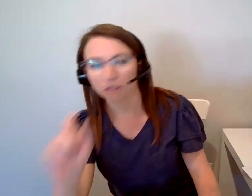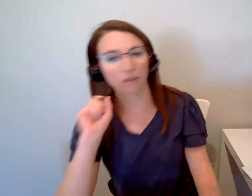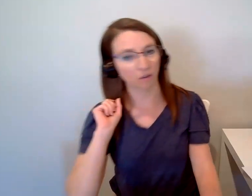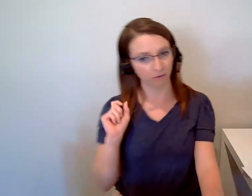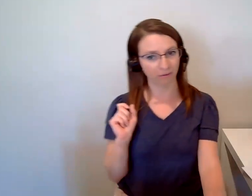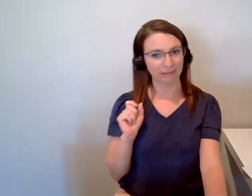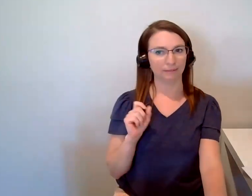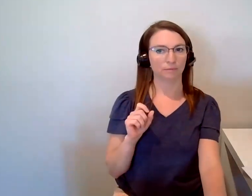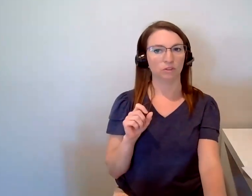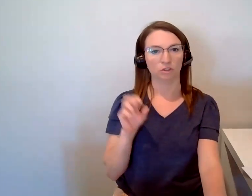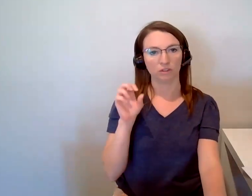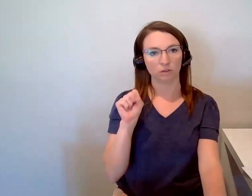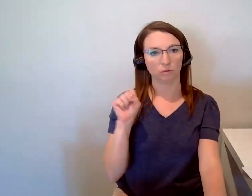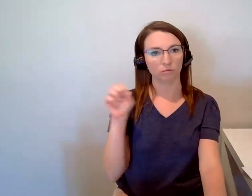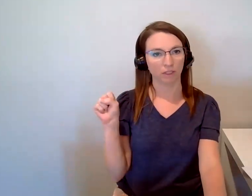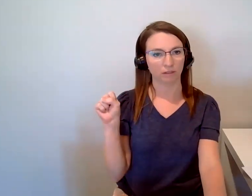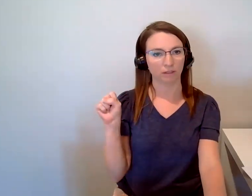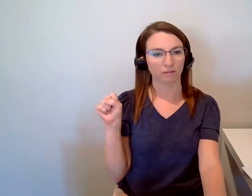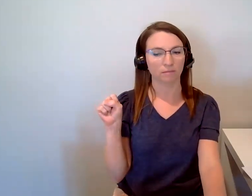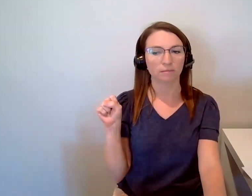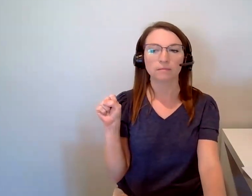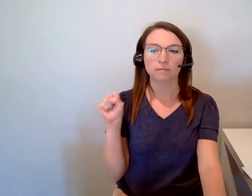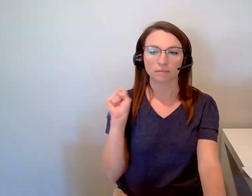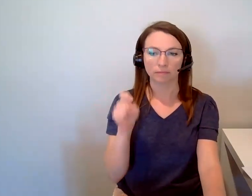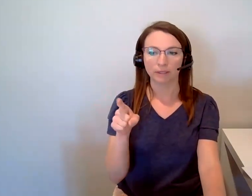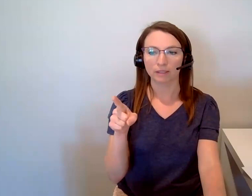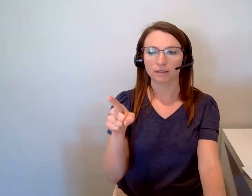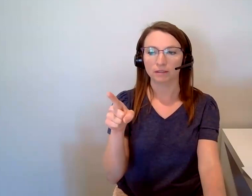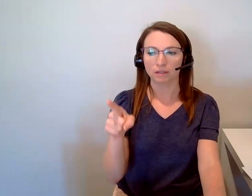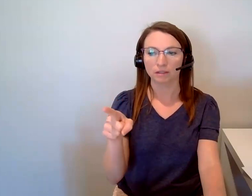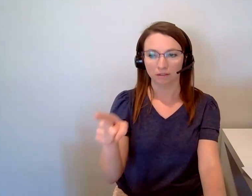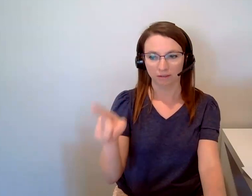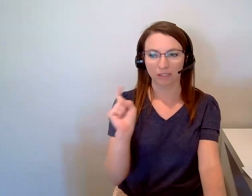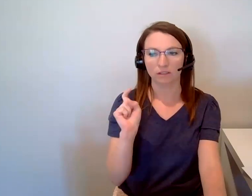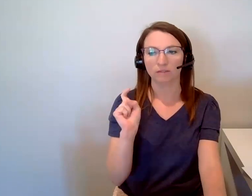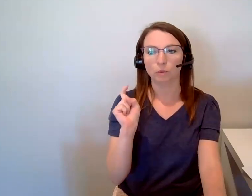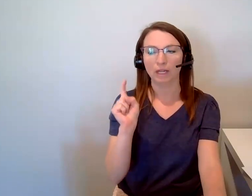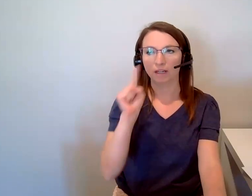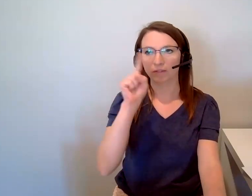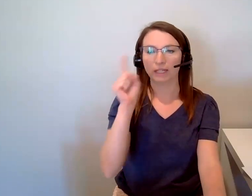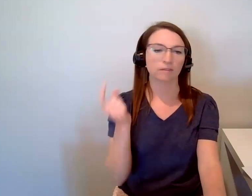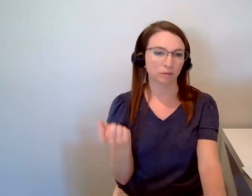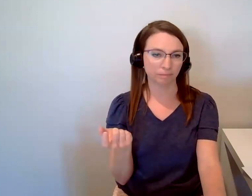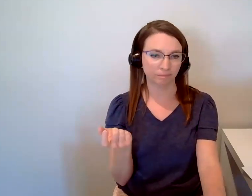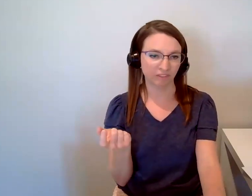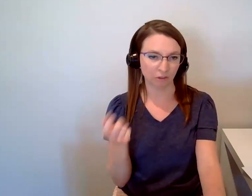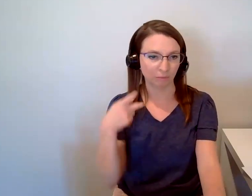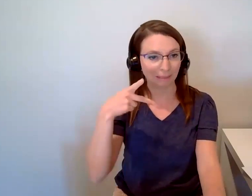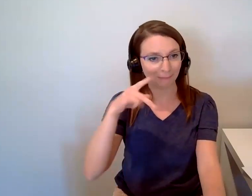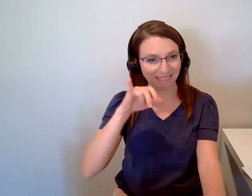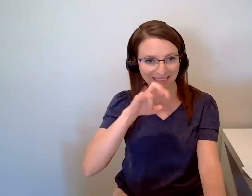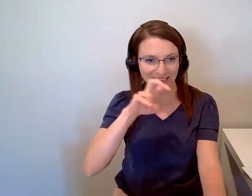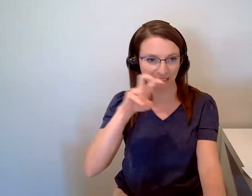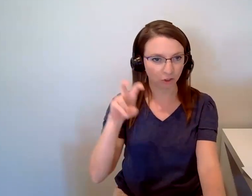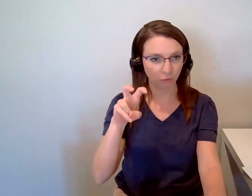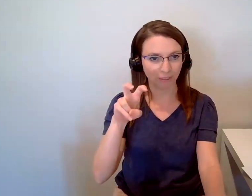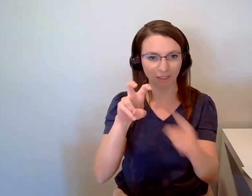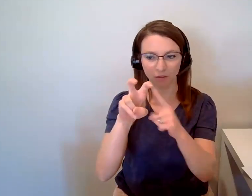no, there isn't. You're just going to do SS. But yes, if you have, like, if you're finger spelling pizza, you can do